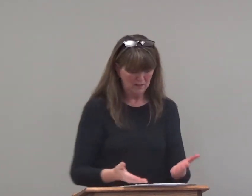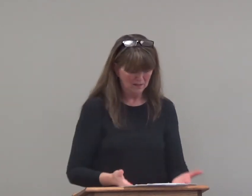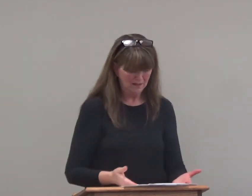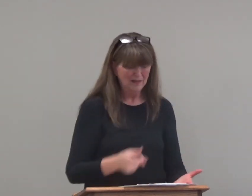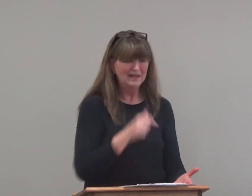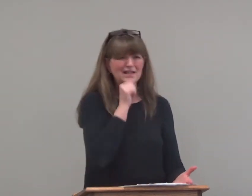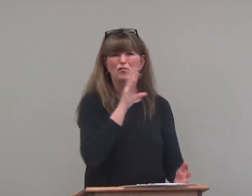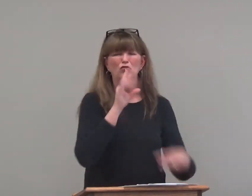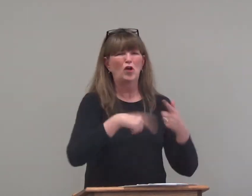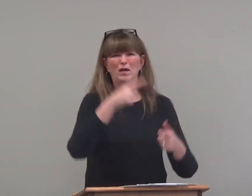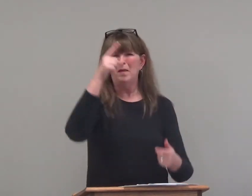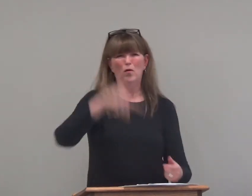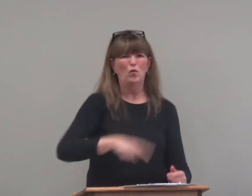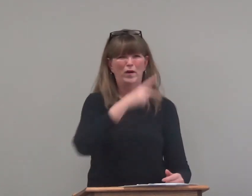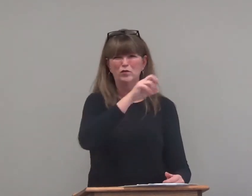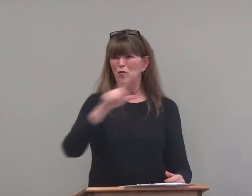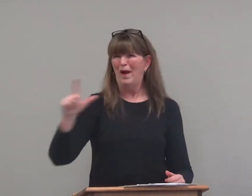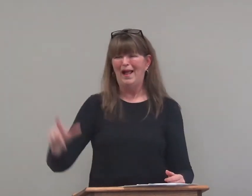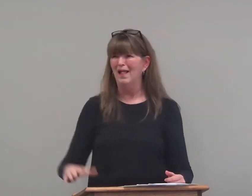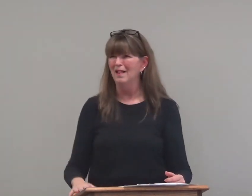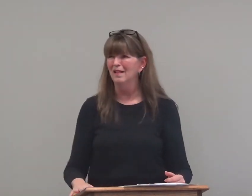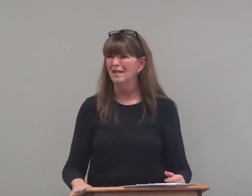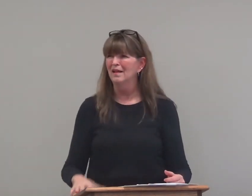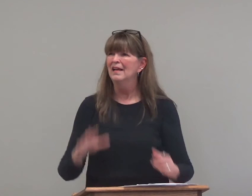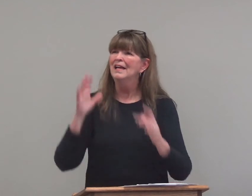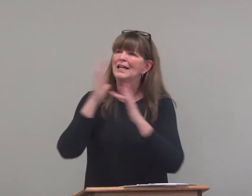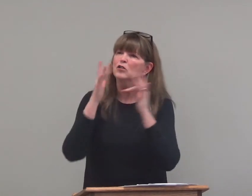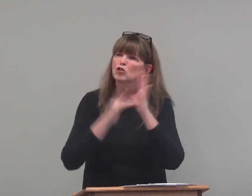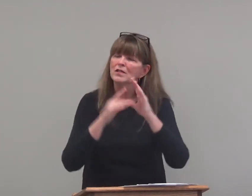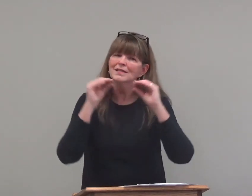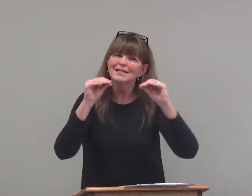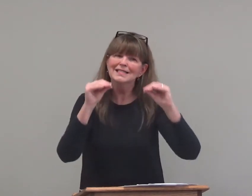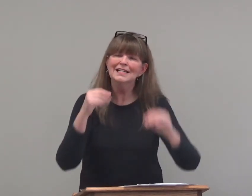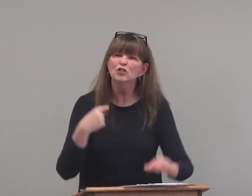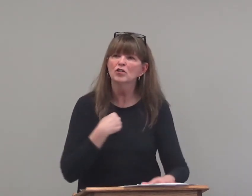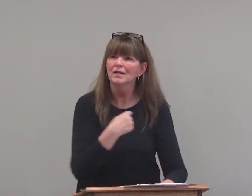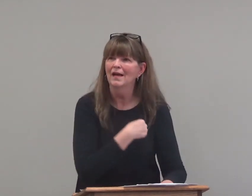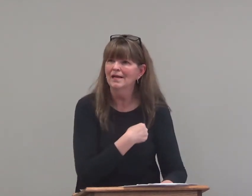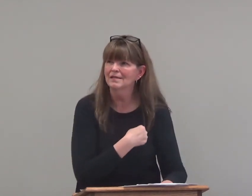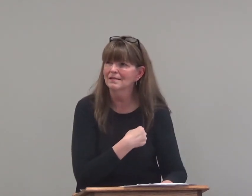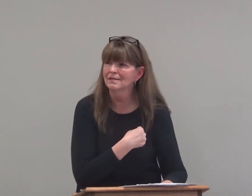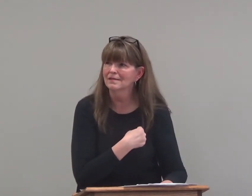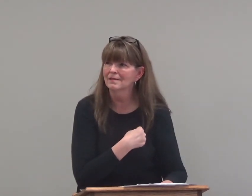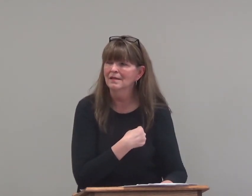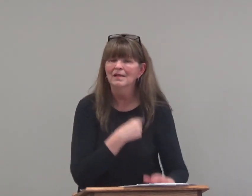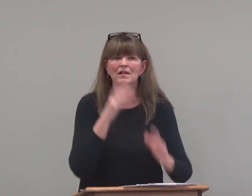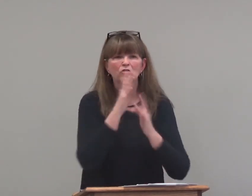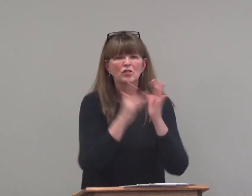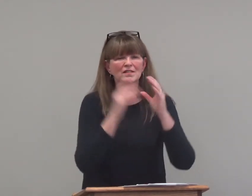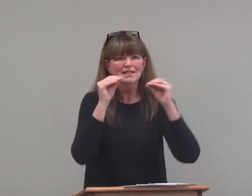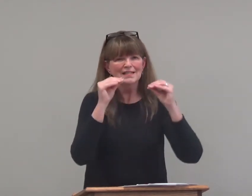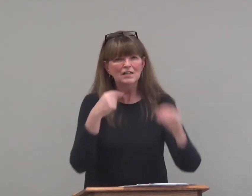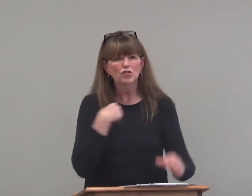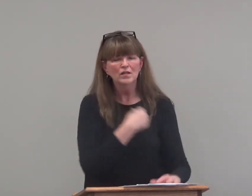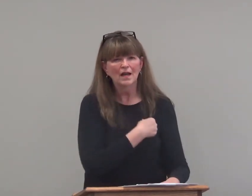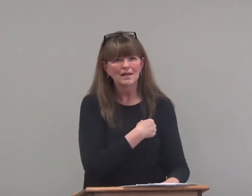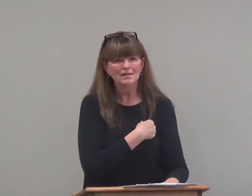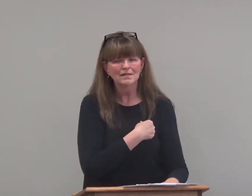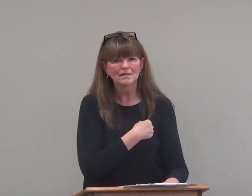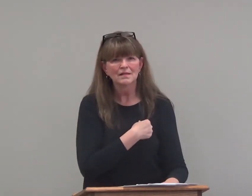How all of these verses don't talk about going to hell. Jesus is teaching us. Jesus